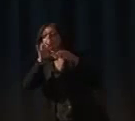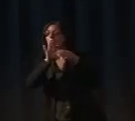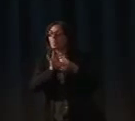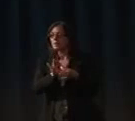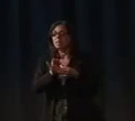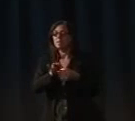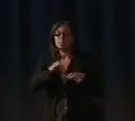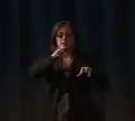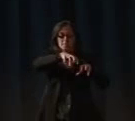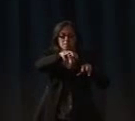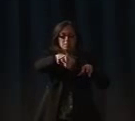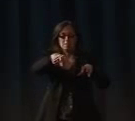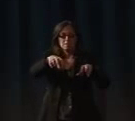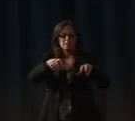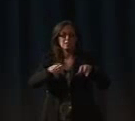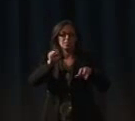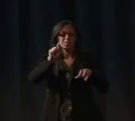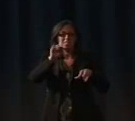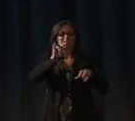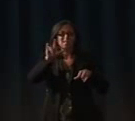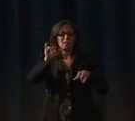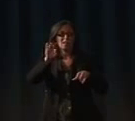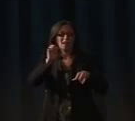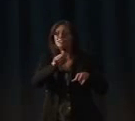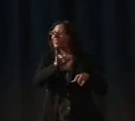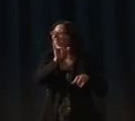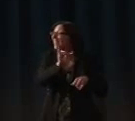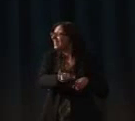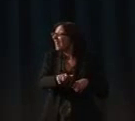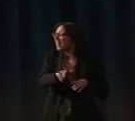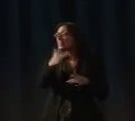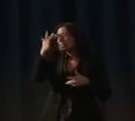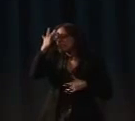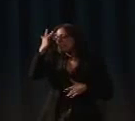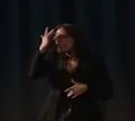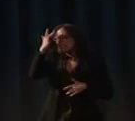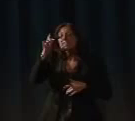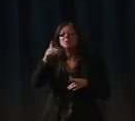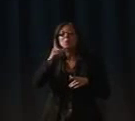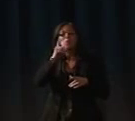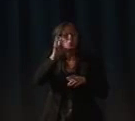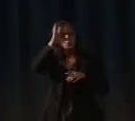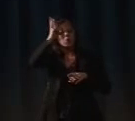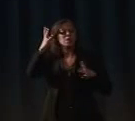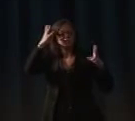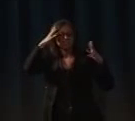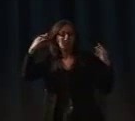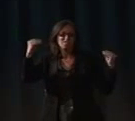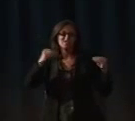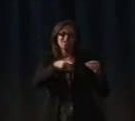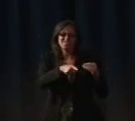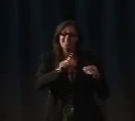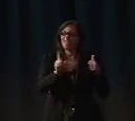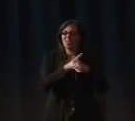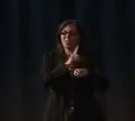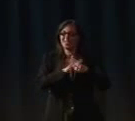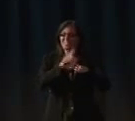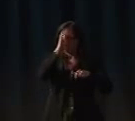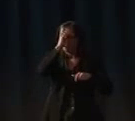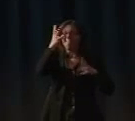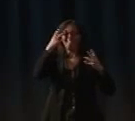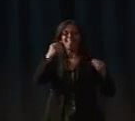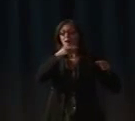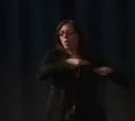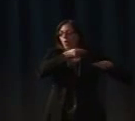disease of the Dutch, so to speak, where, as you know, Descartes and Locke spend a lot of time in Holland, and they saw too